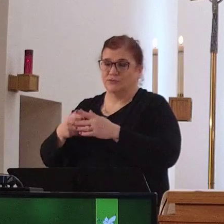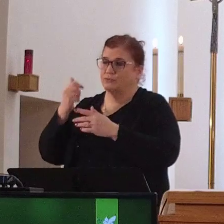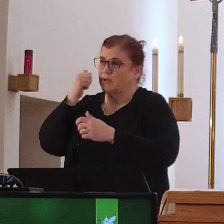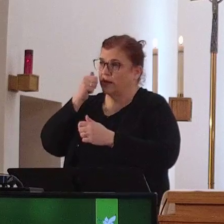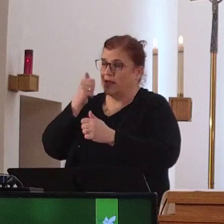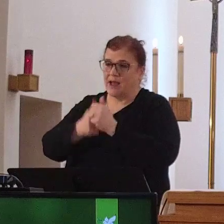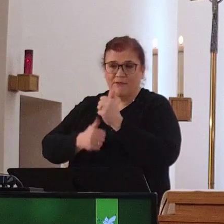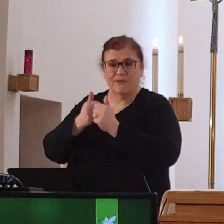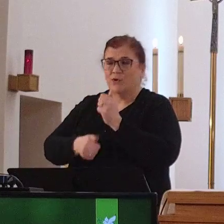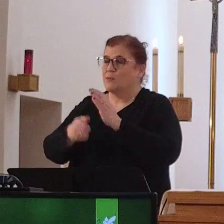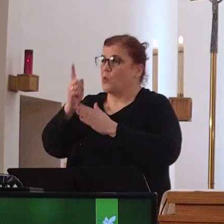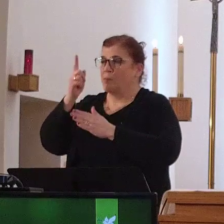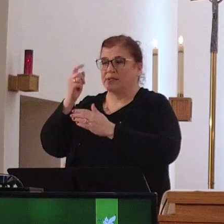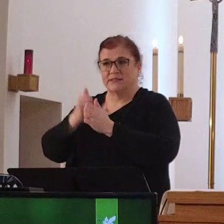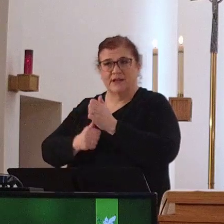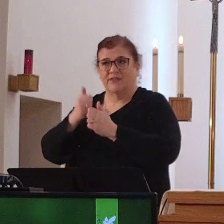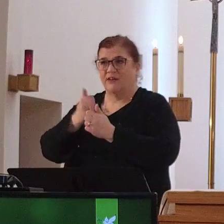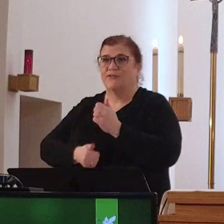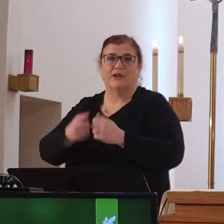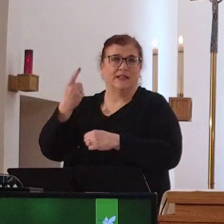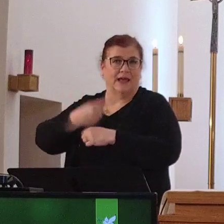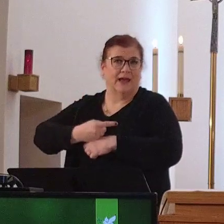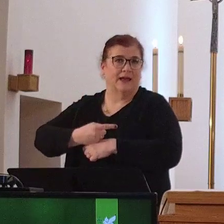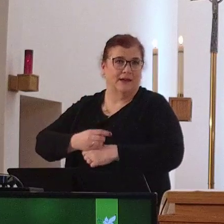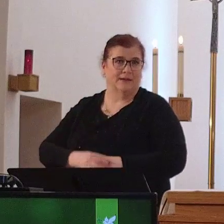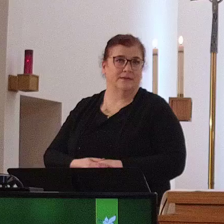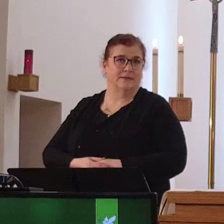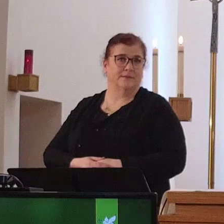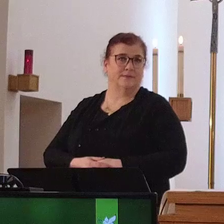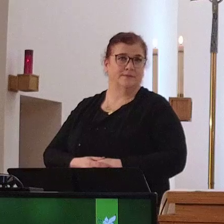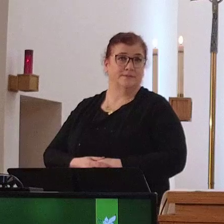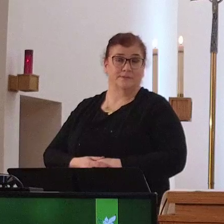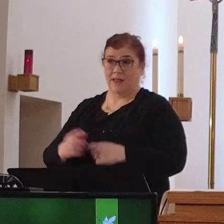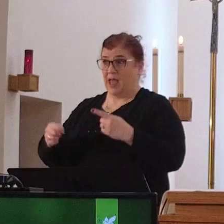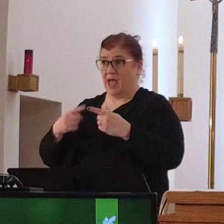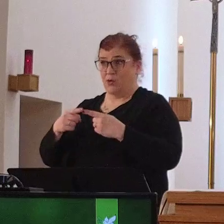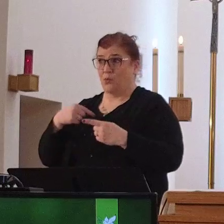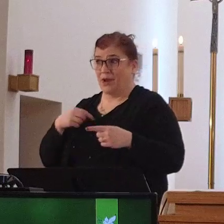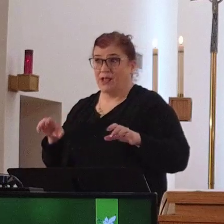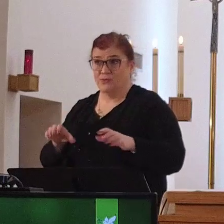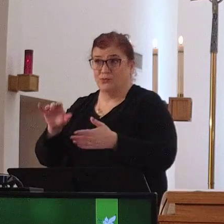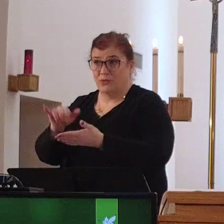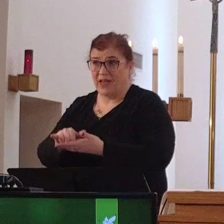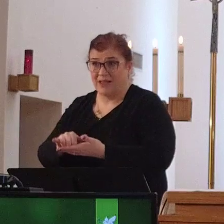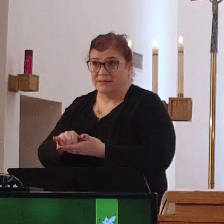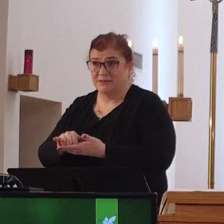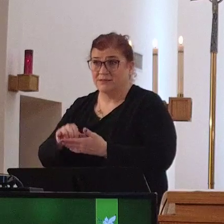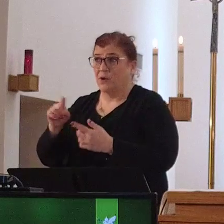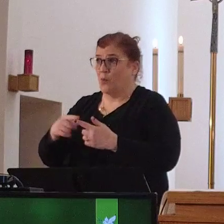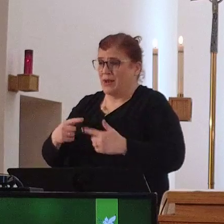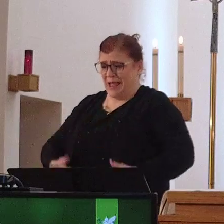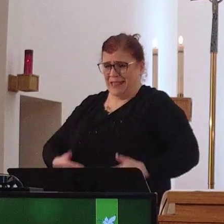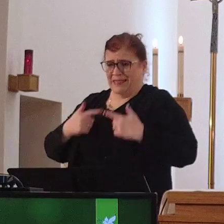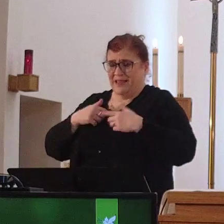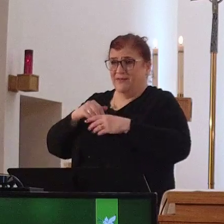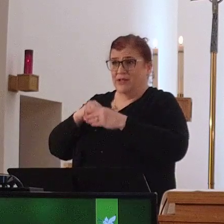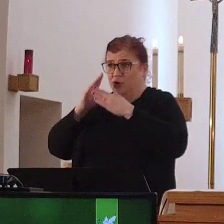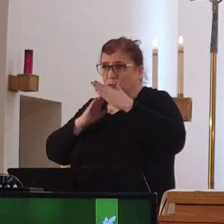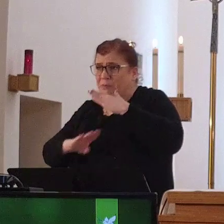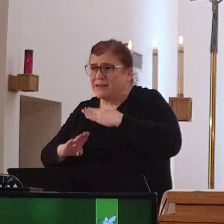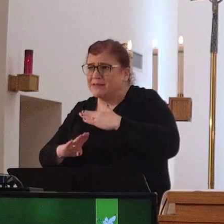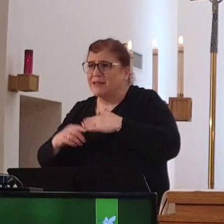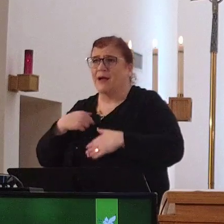every moment of every day. And when I do that, when I live in humility,